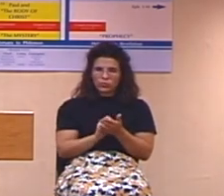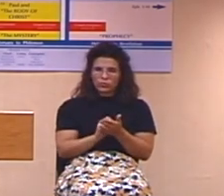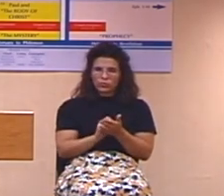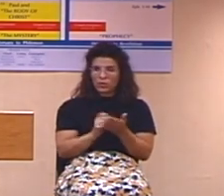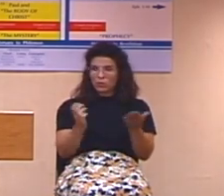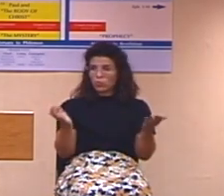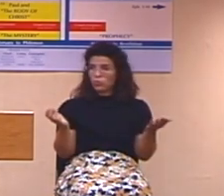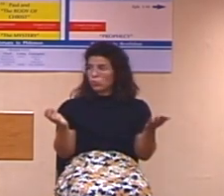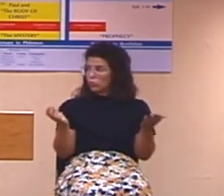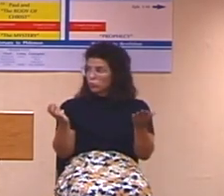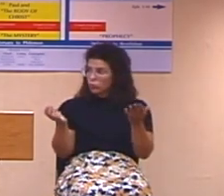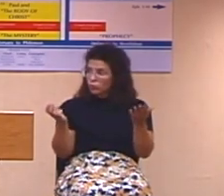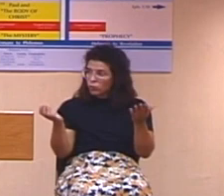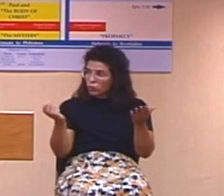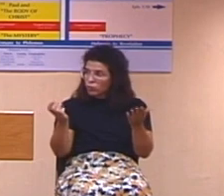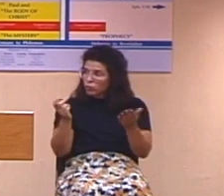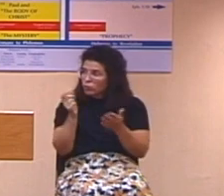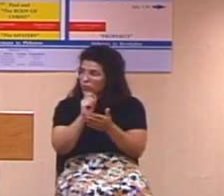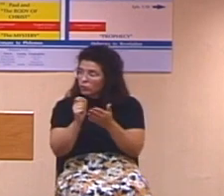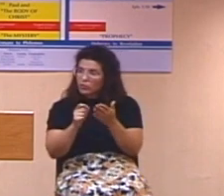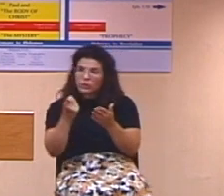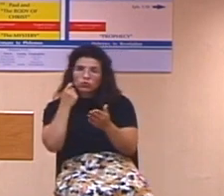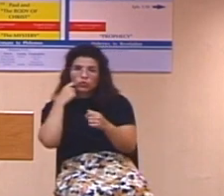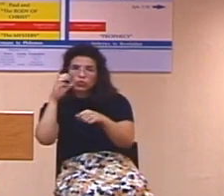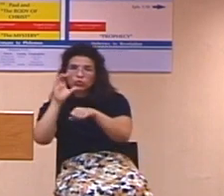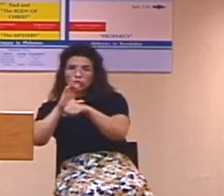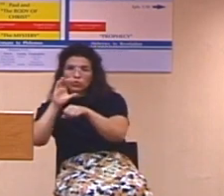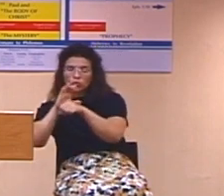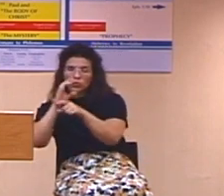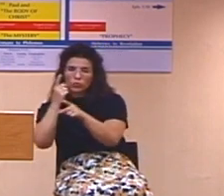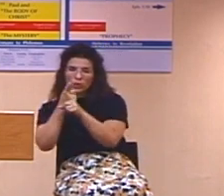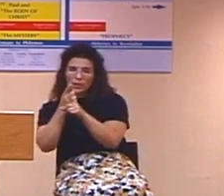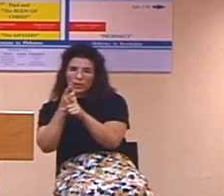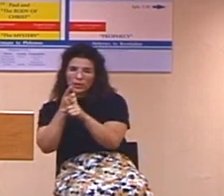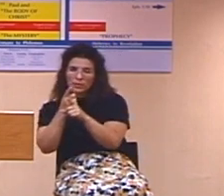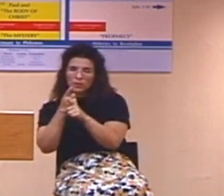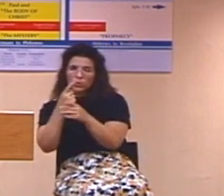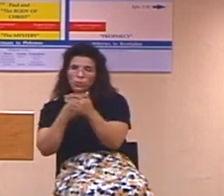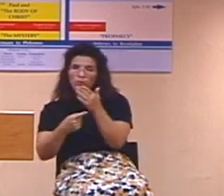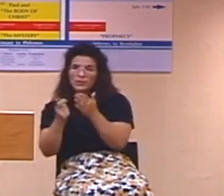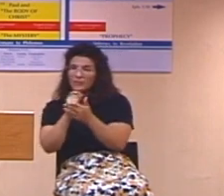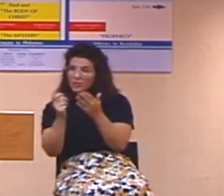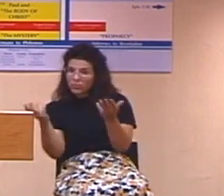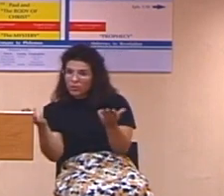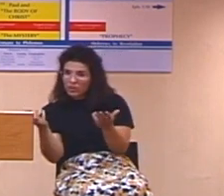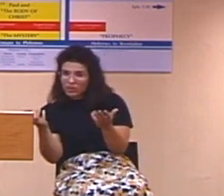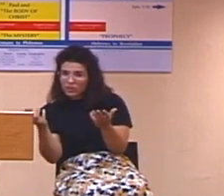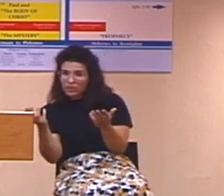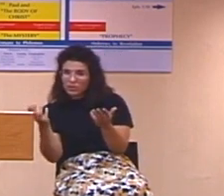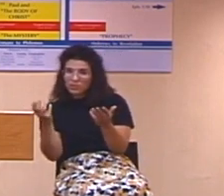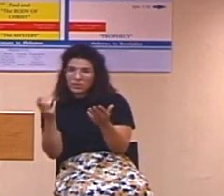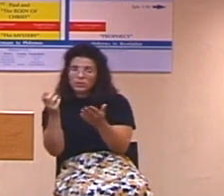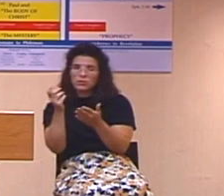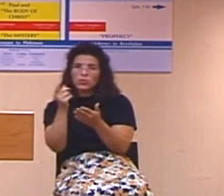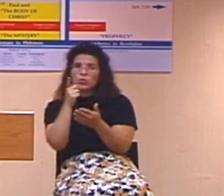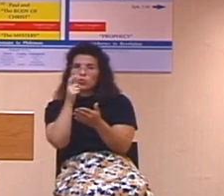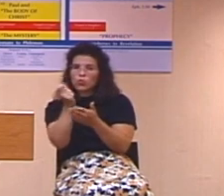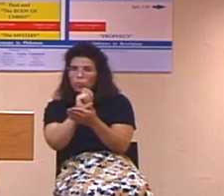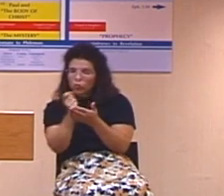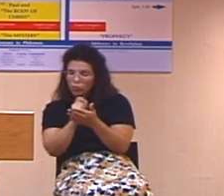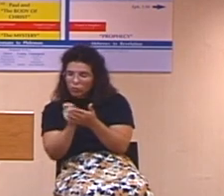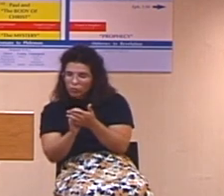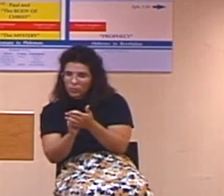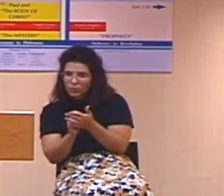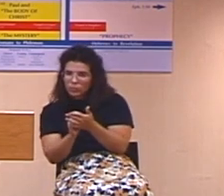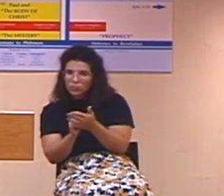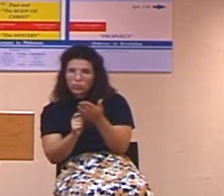Hello? Hey, it's just church. Come on. What saith the what? Scripture. Who wrote the